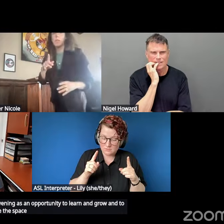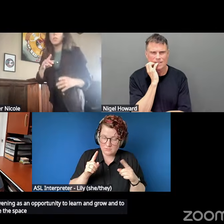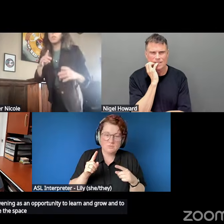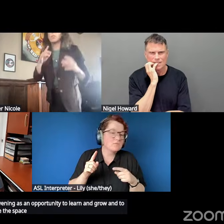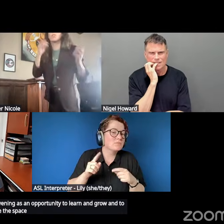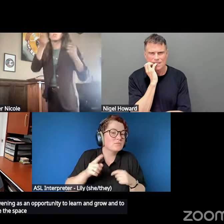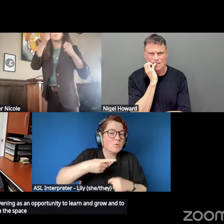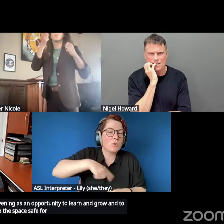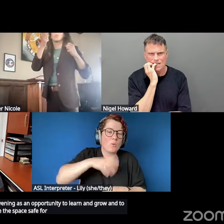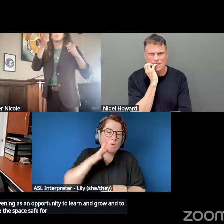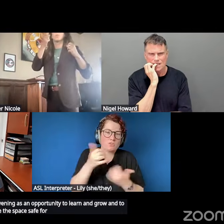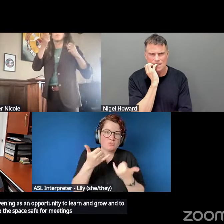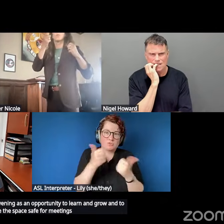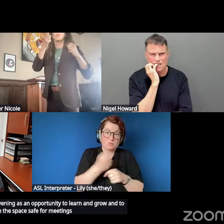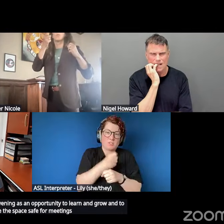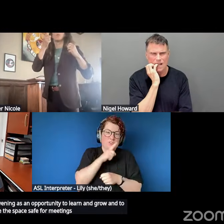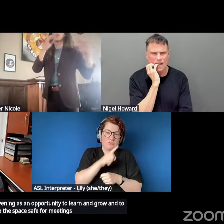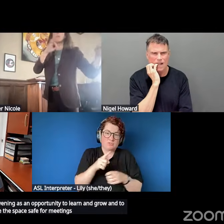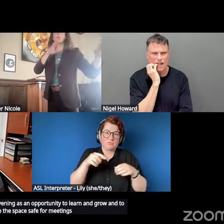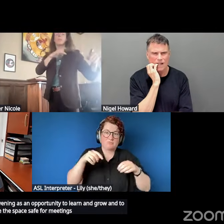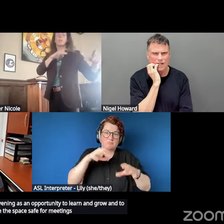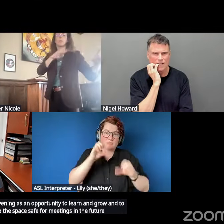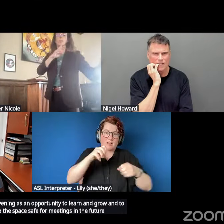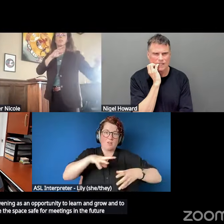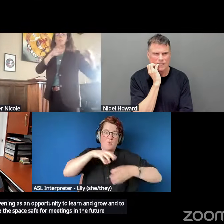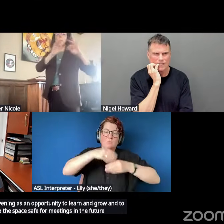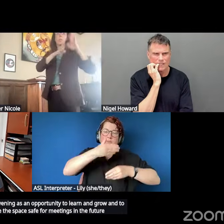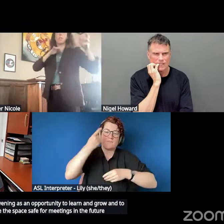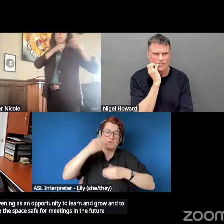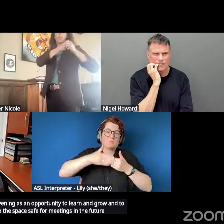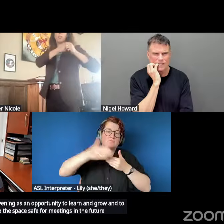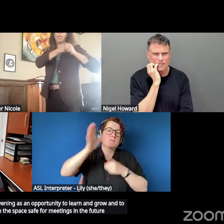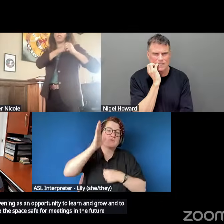for meetings in future.